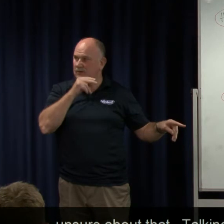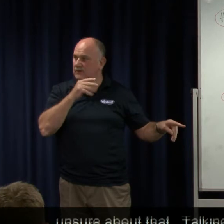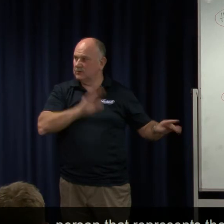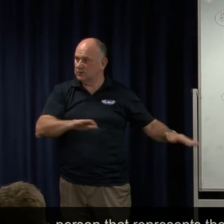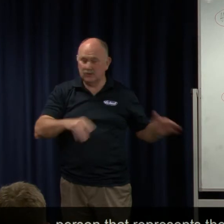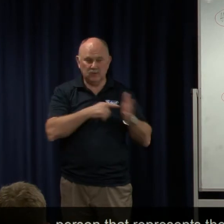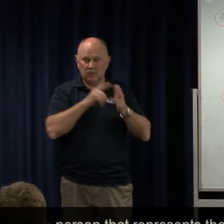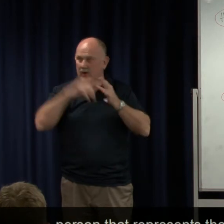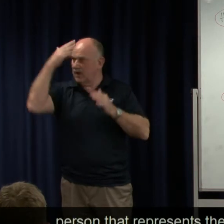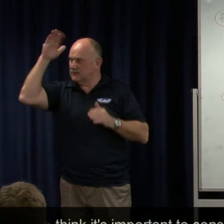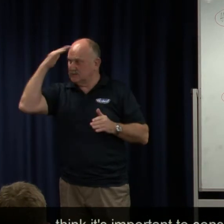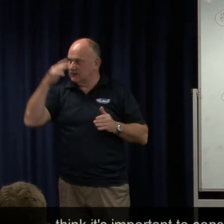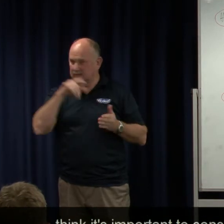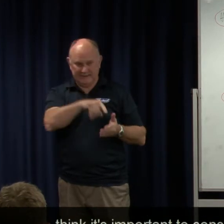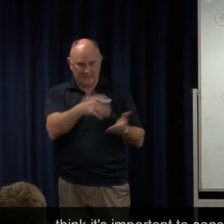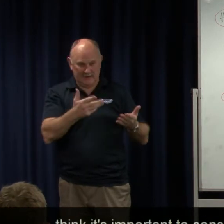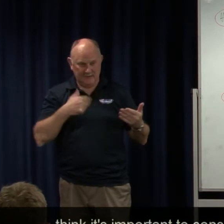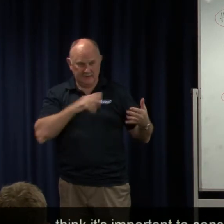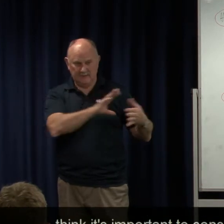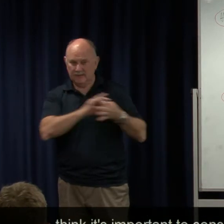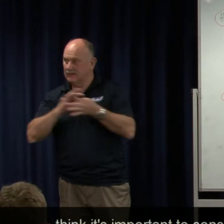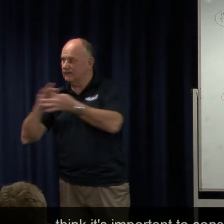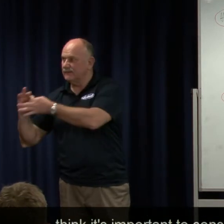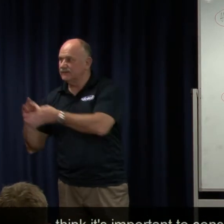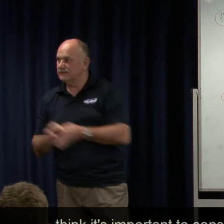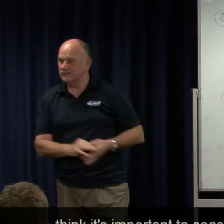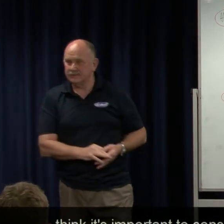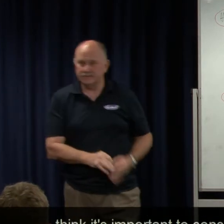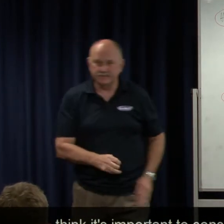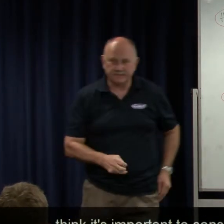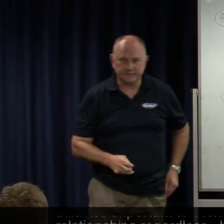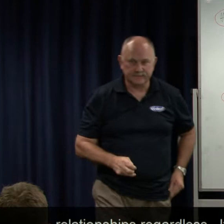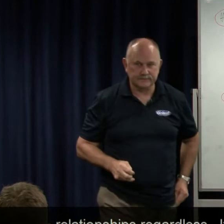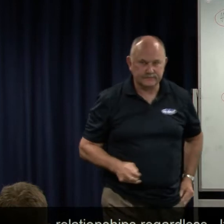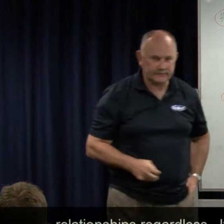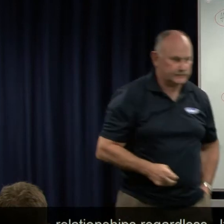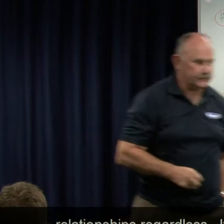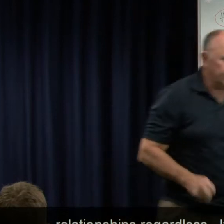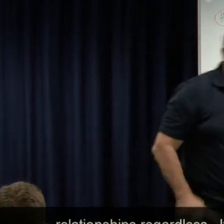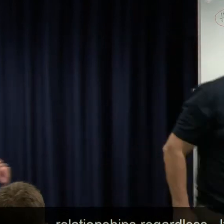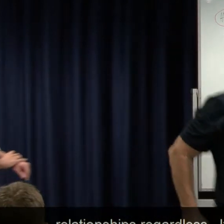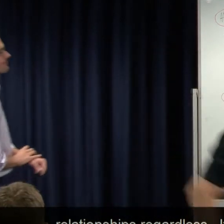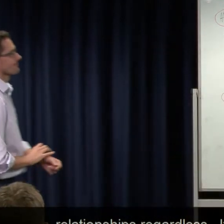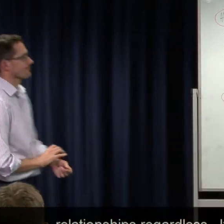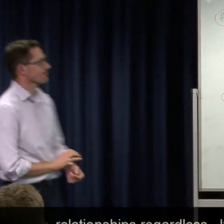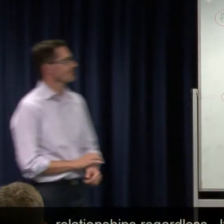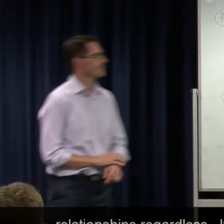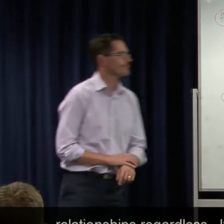we're thinking about the deaf community and we have deaf children that transition to deaf adults, it's important that we